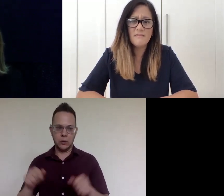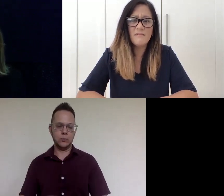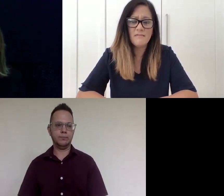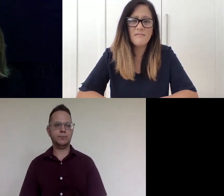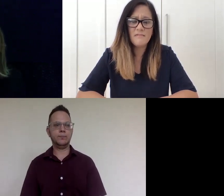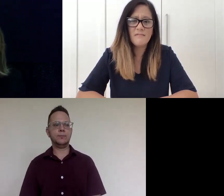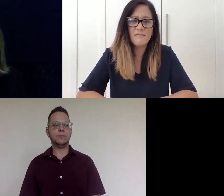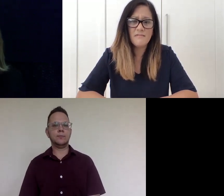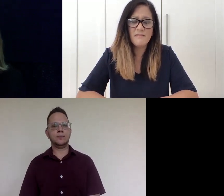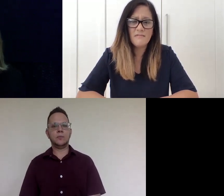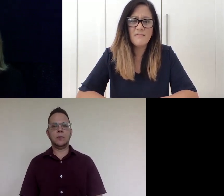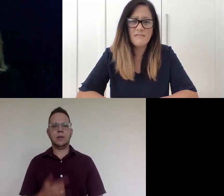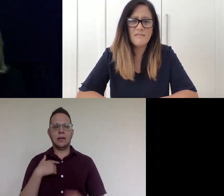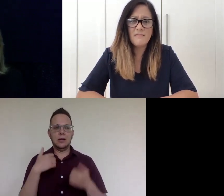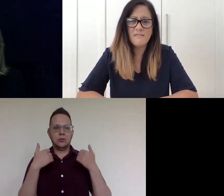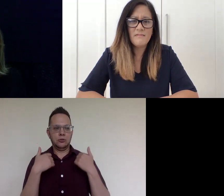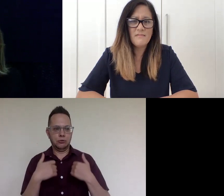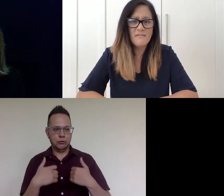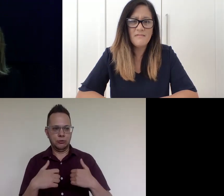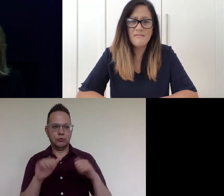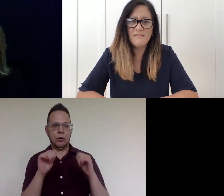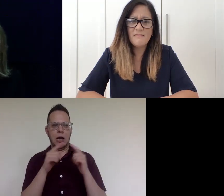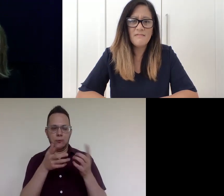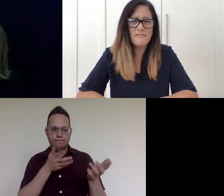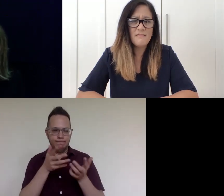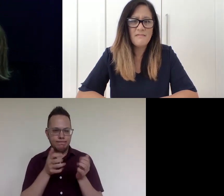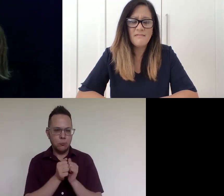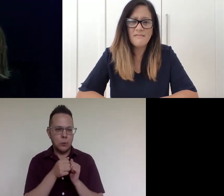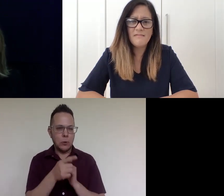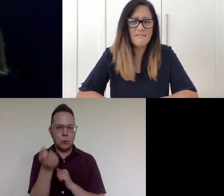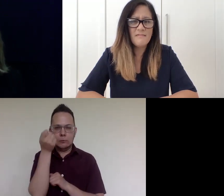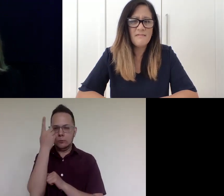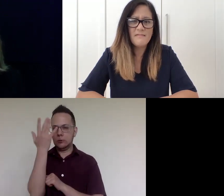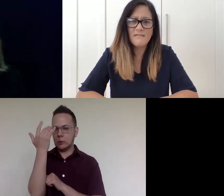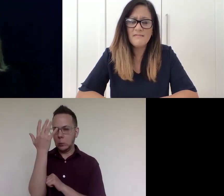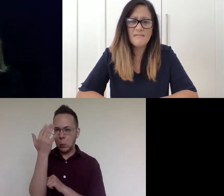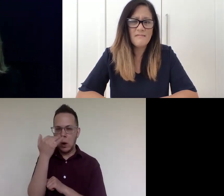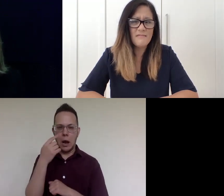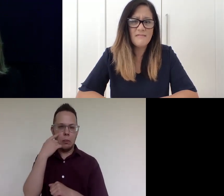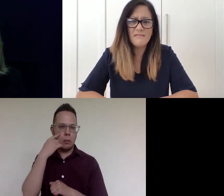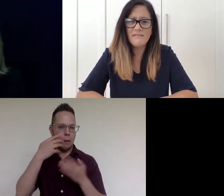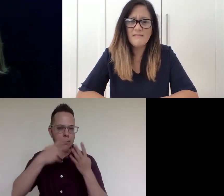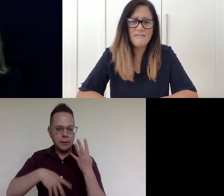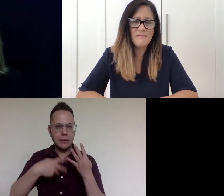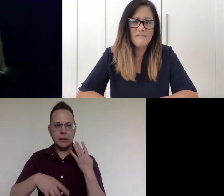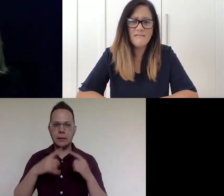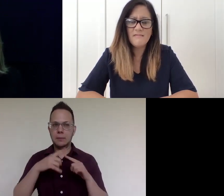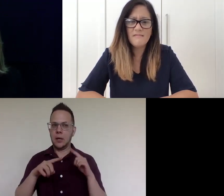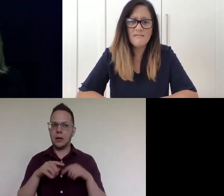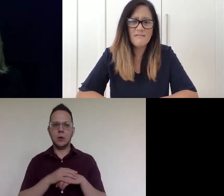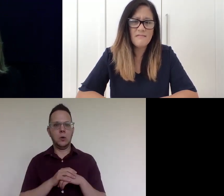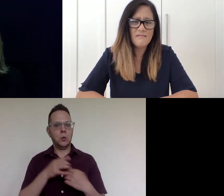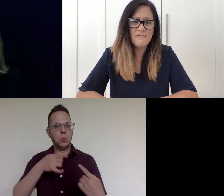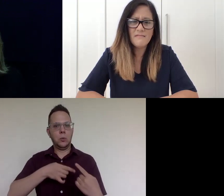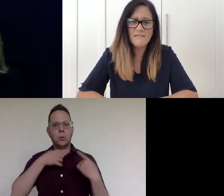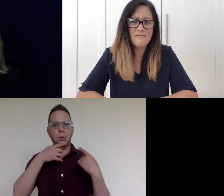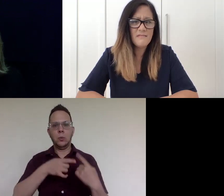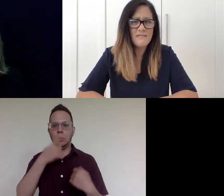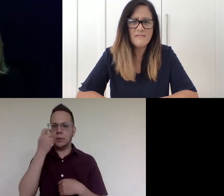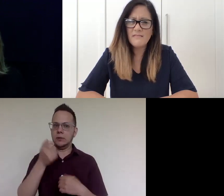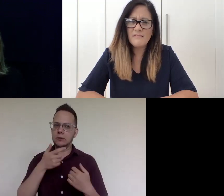country. She was not bilingual in American Sign Language. And I tried very hard to help her understand what was